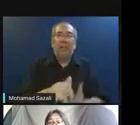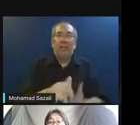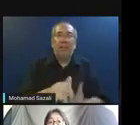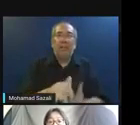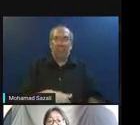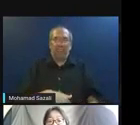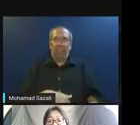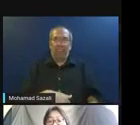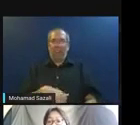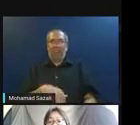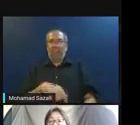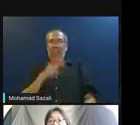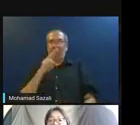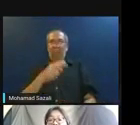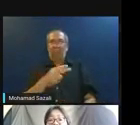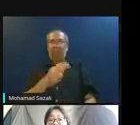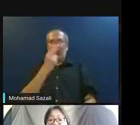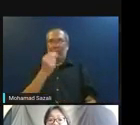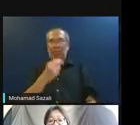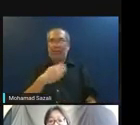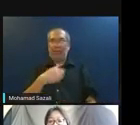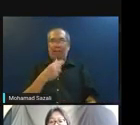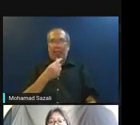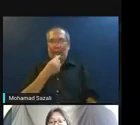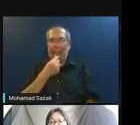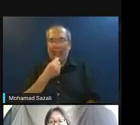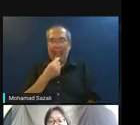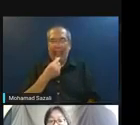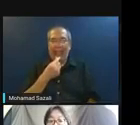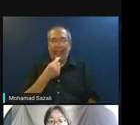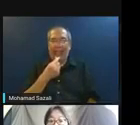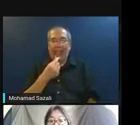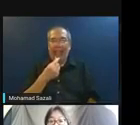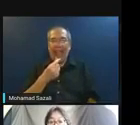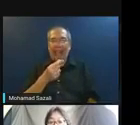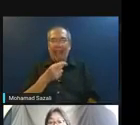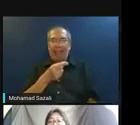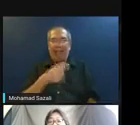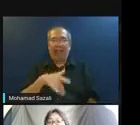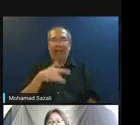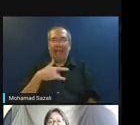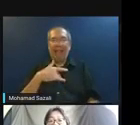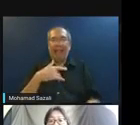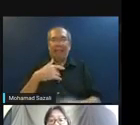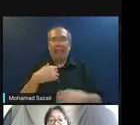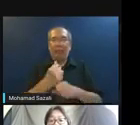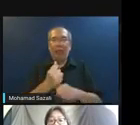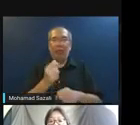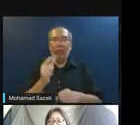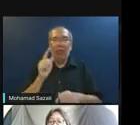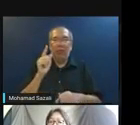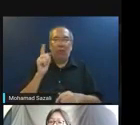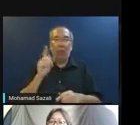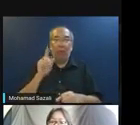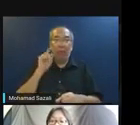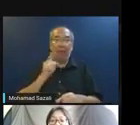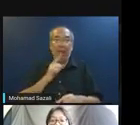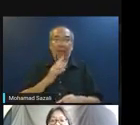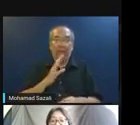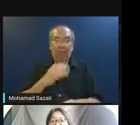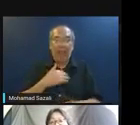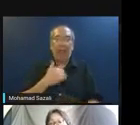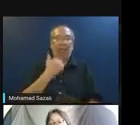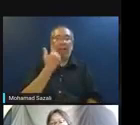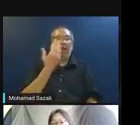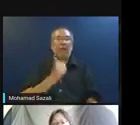So if I never heard the sound before, obviously I will not able to utter the words. And even if I try, people might find it very weird because